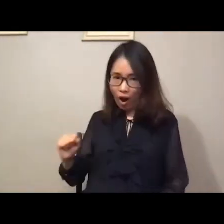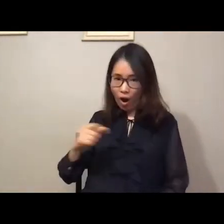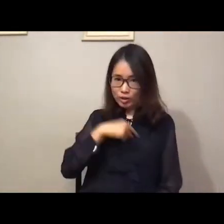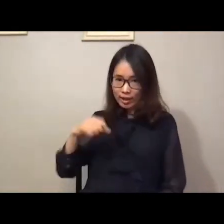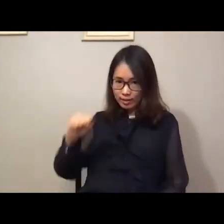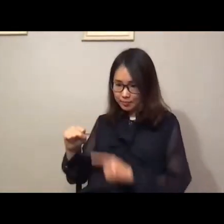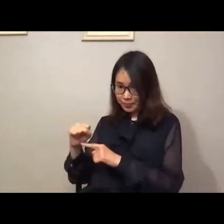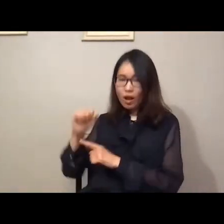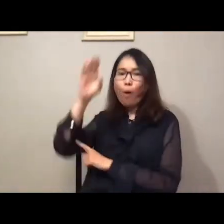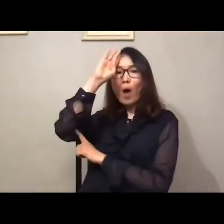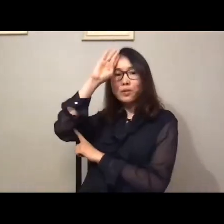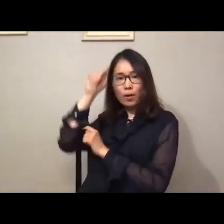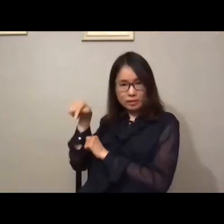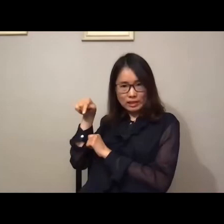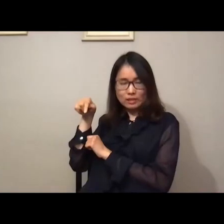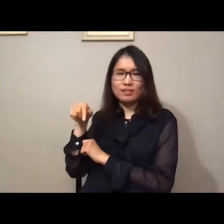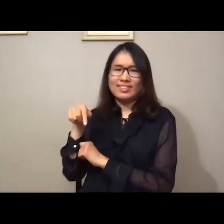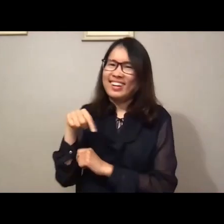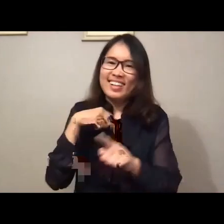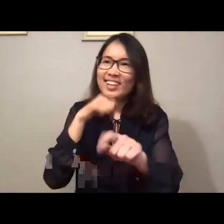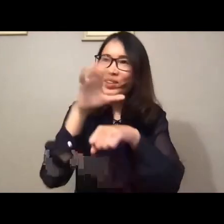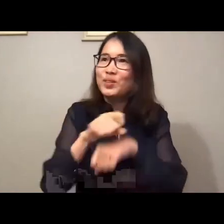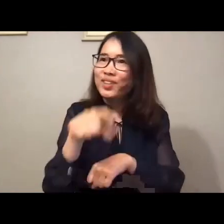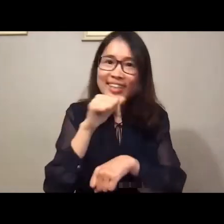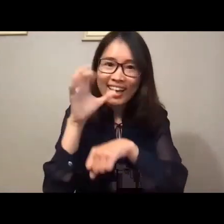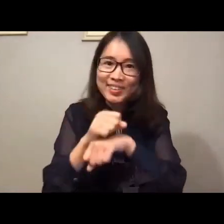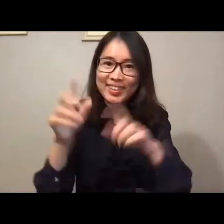late. I was raised in Wenzhou,